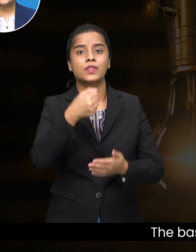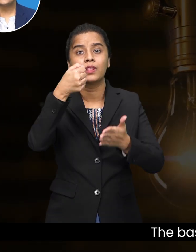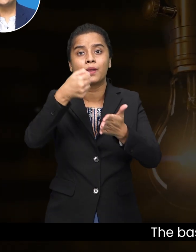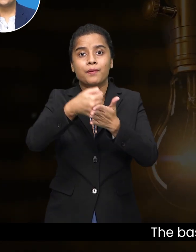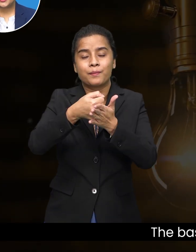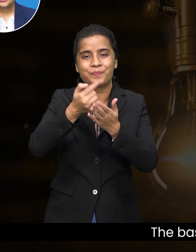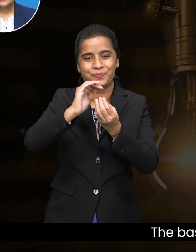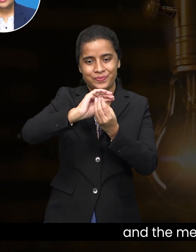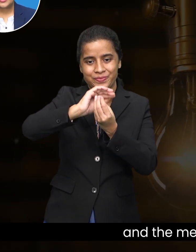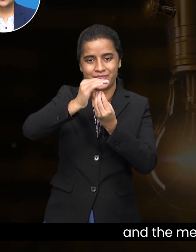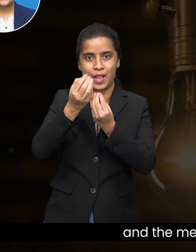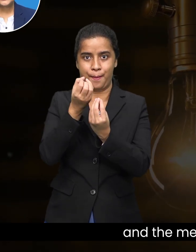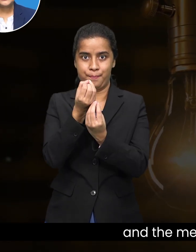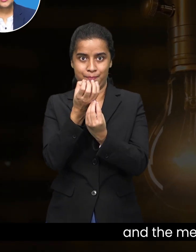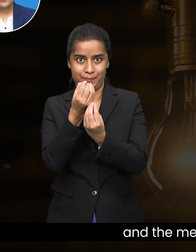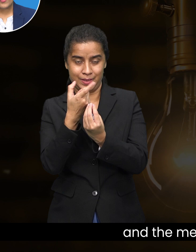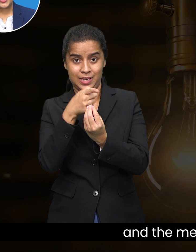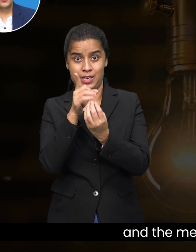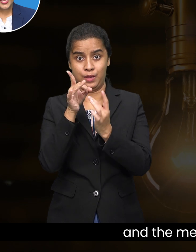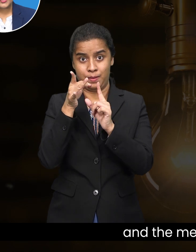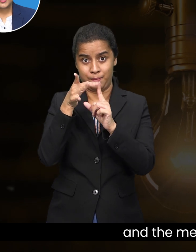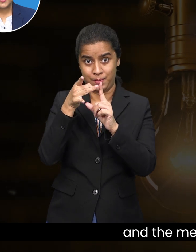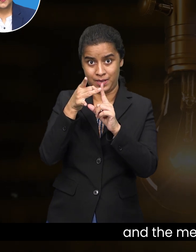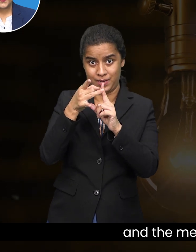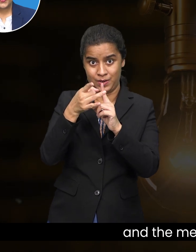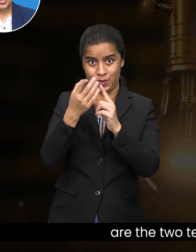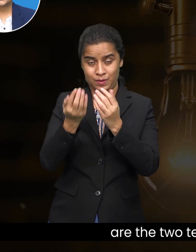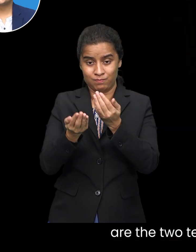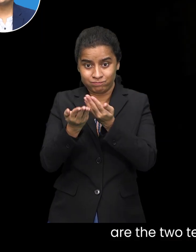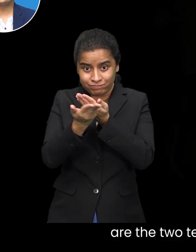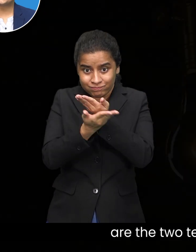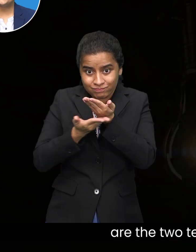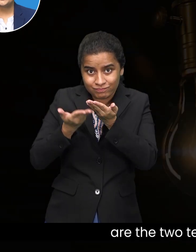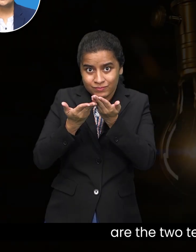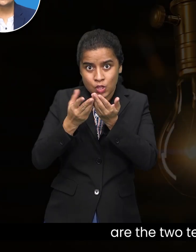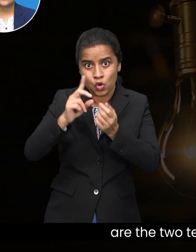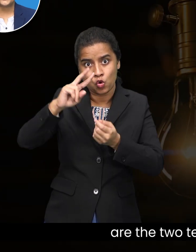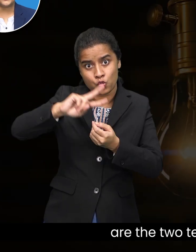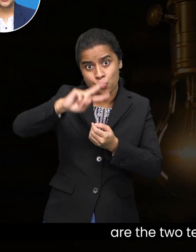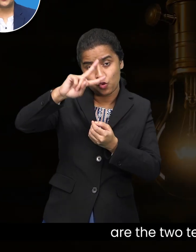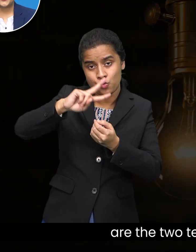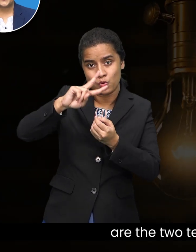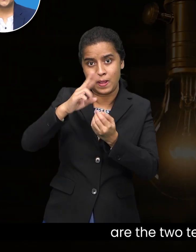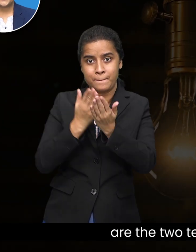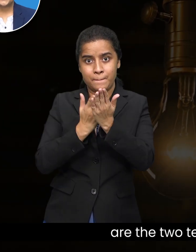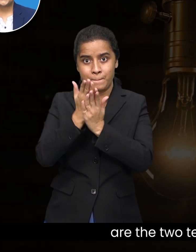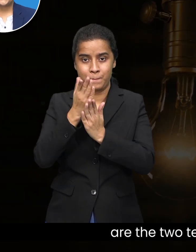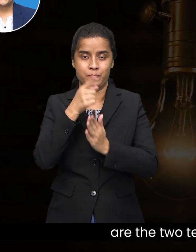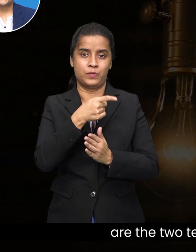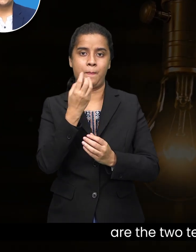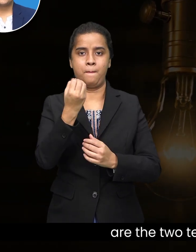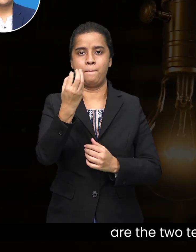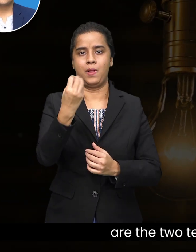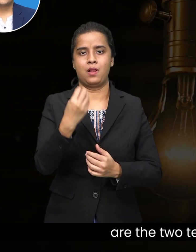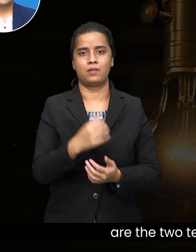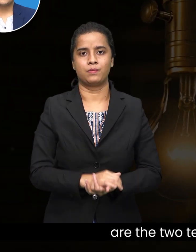The base of the bulb and the metal tip of the base are the two terminals of the bulb.